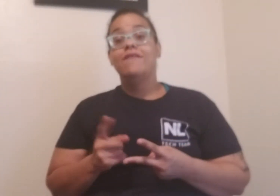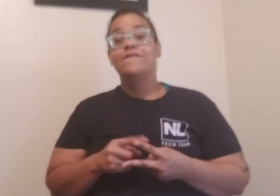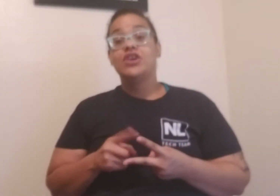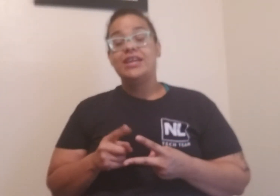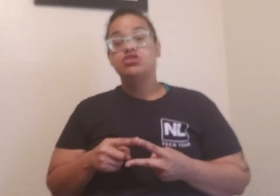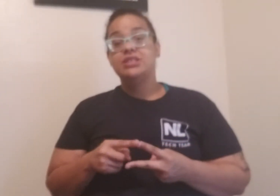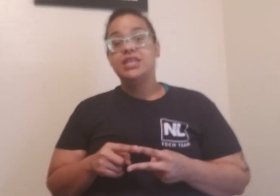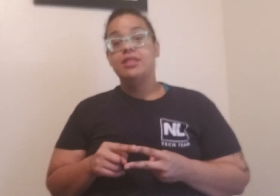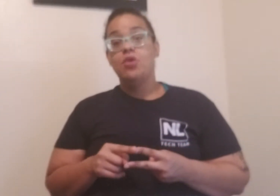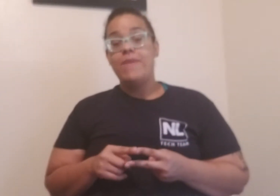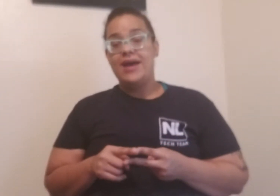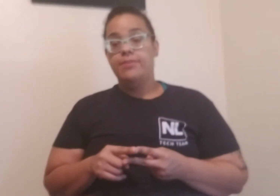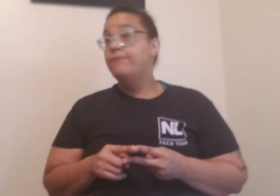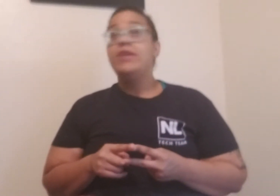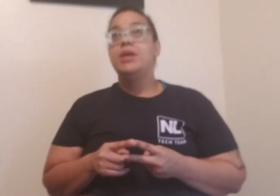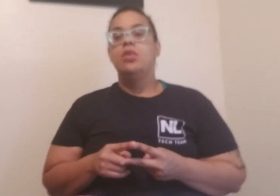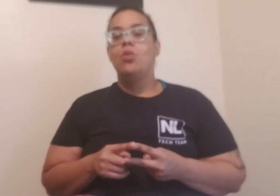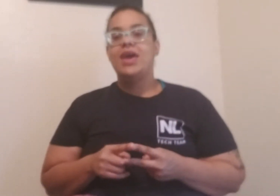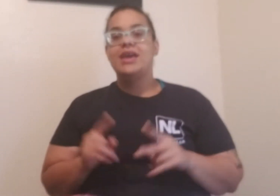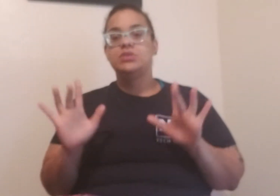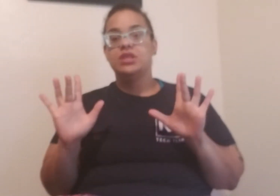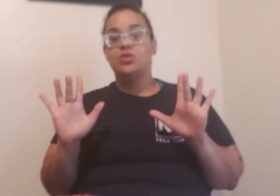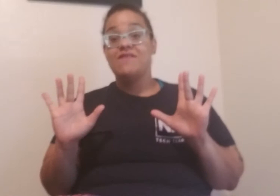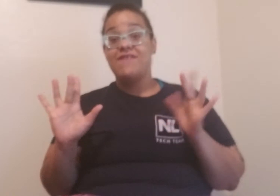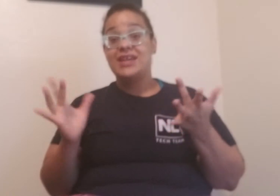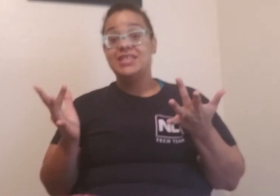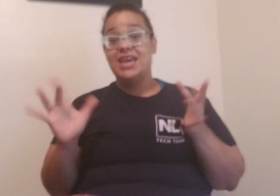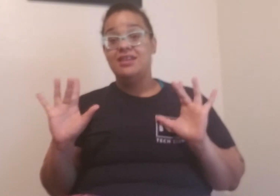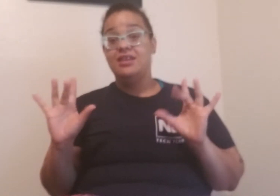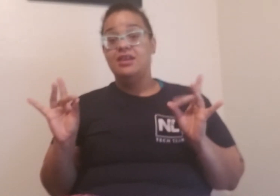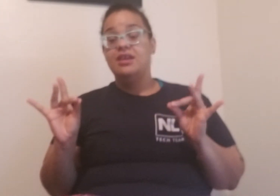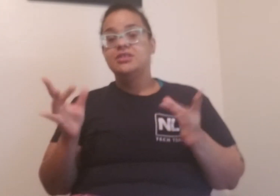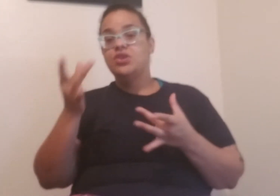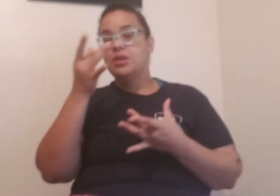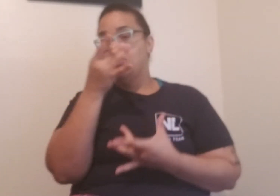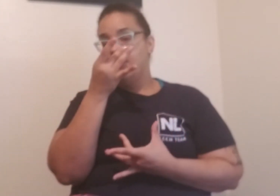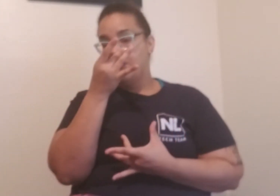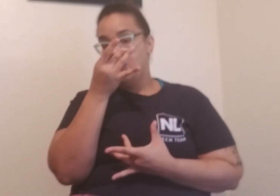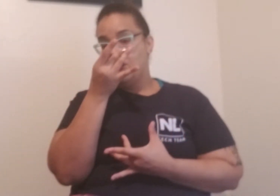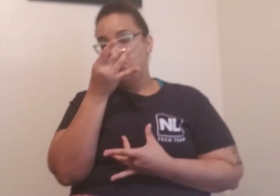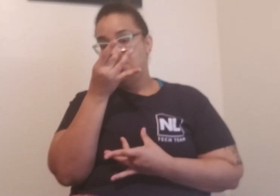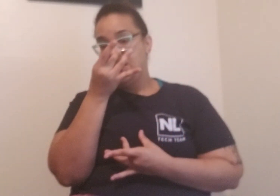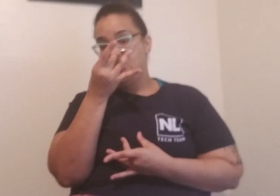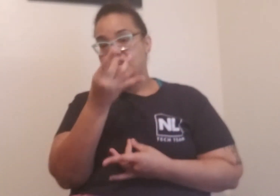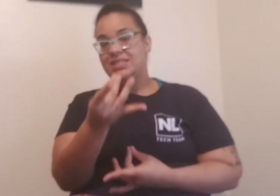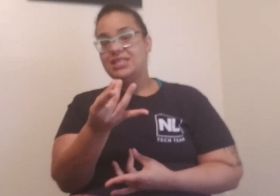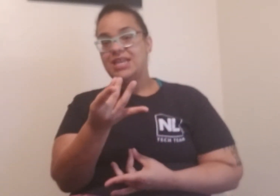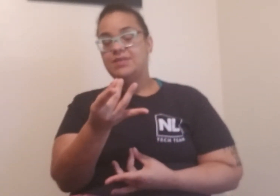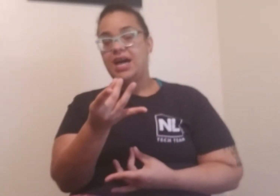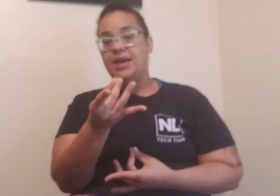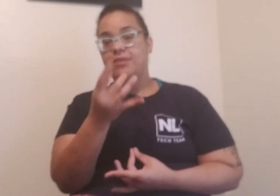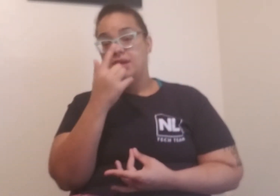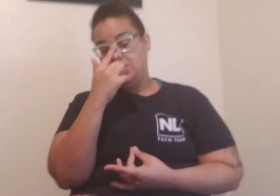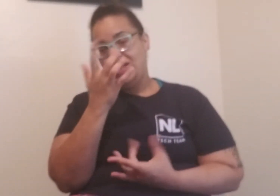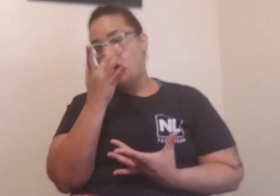for interesting, the more feminine way is with the 25 hands again. So you're going to pull from your nose and your chest at the same time. It's like, oh,